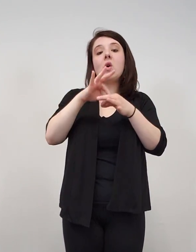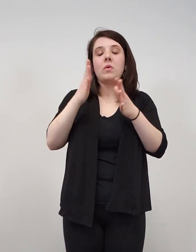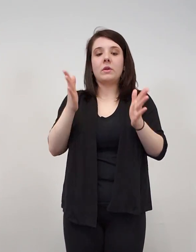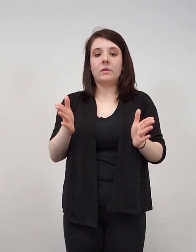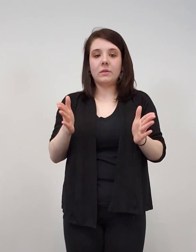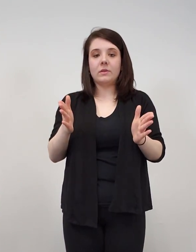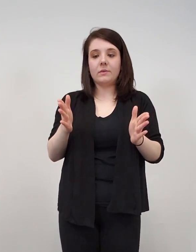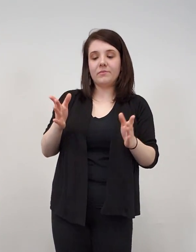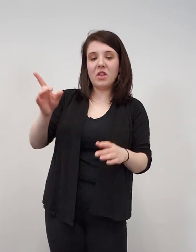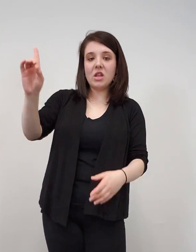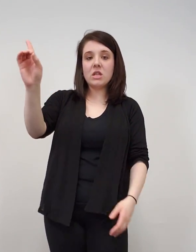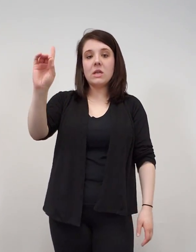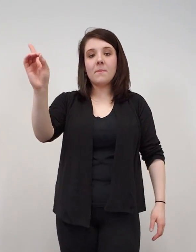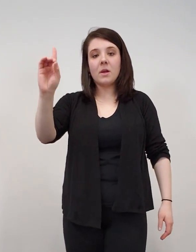gain